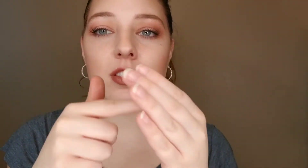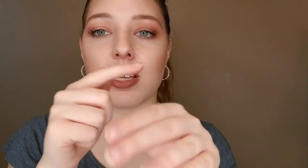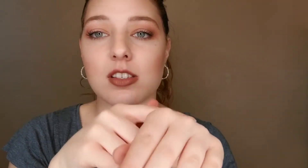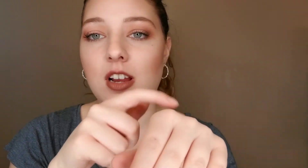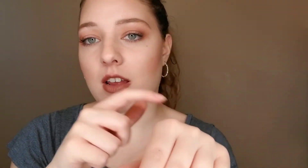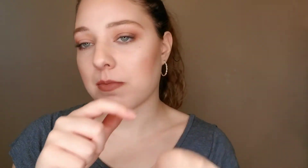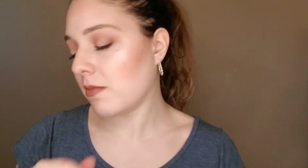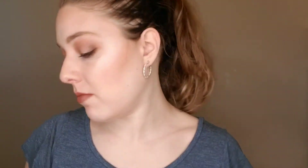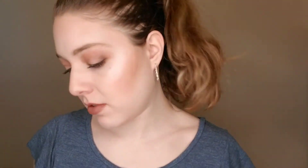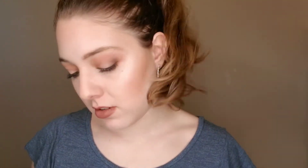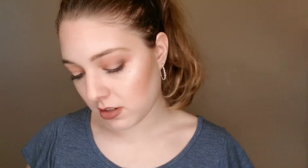this time.